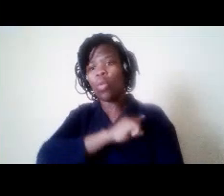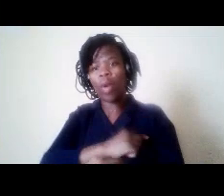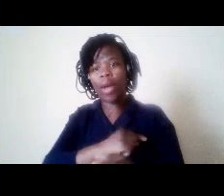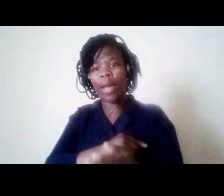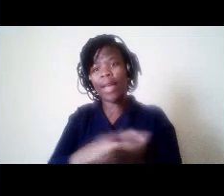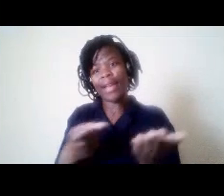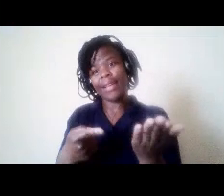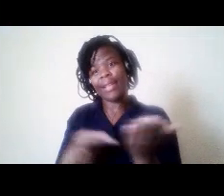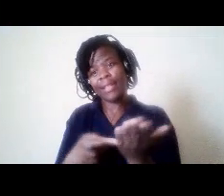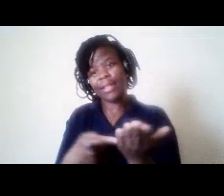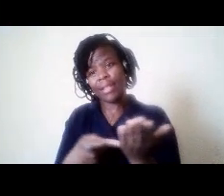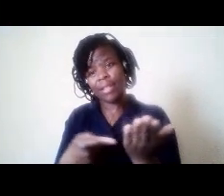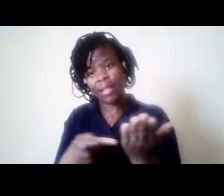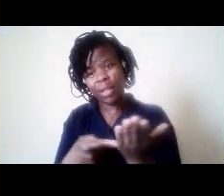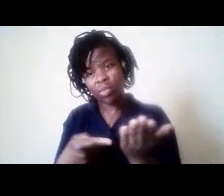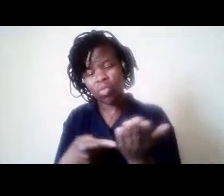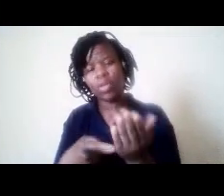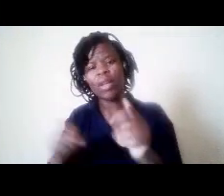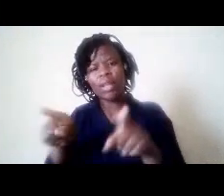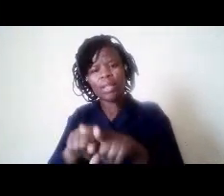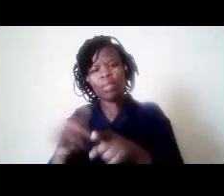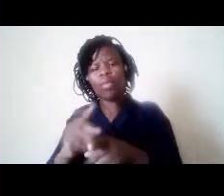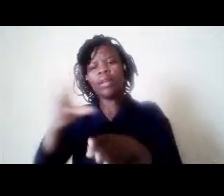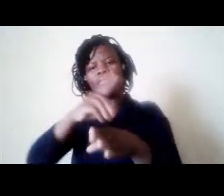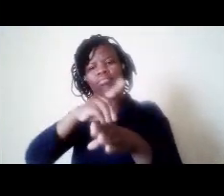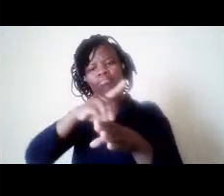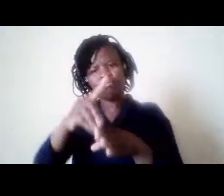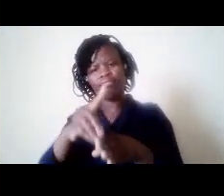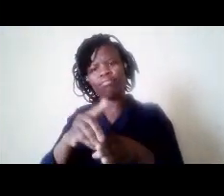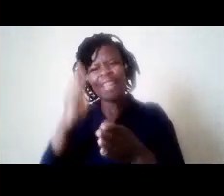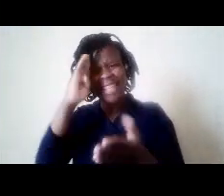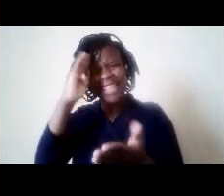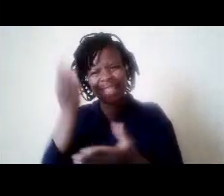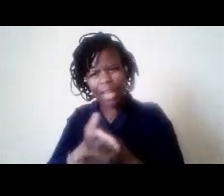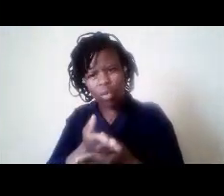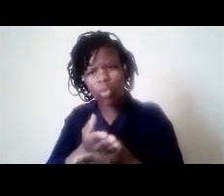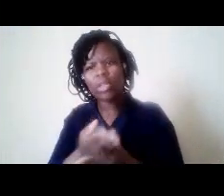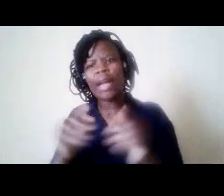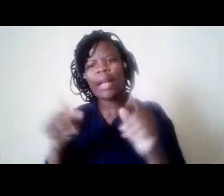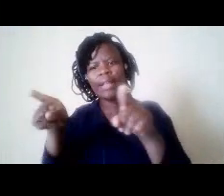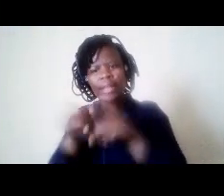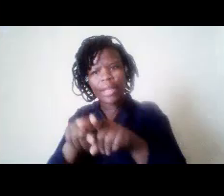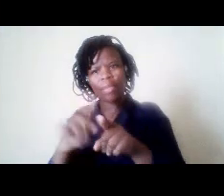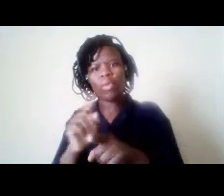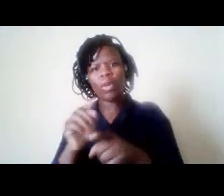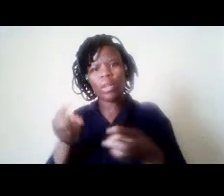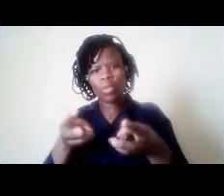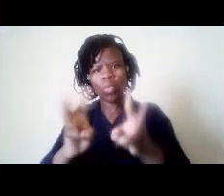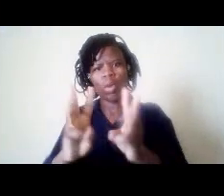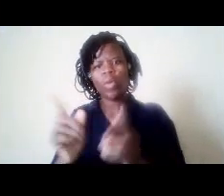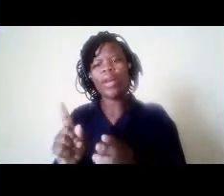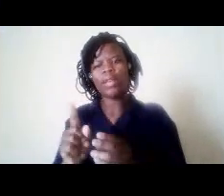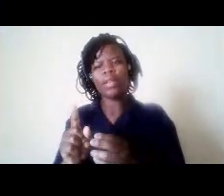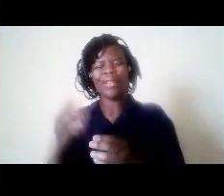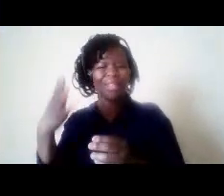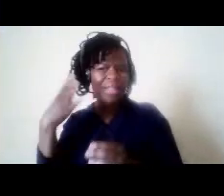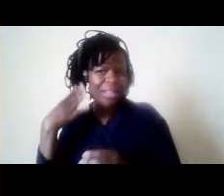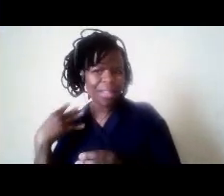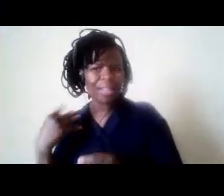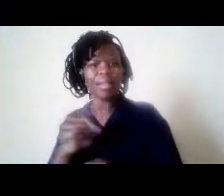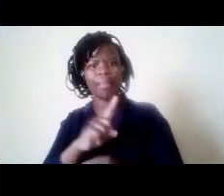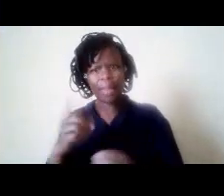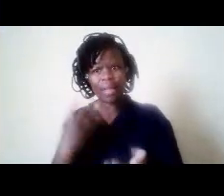that some children will need professional psychological care at schools, children who are experiencing extreme levels of distress. But I would argue